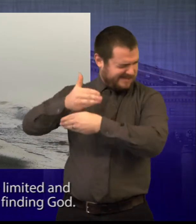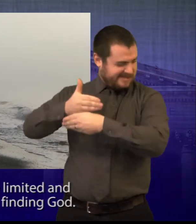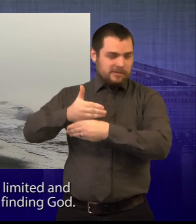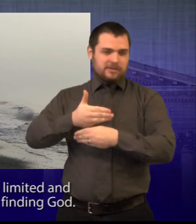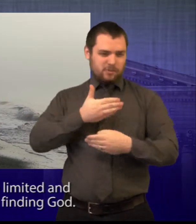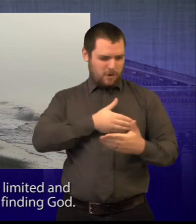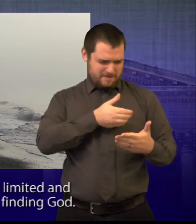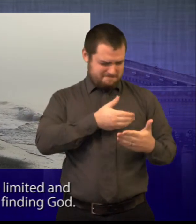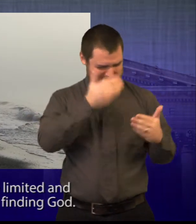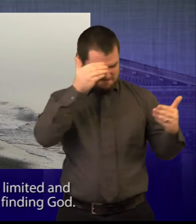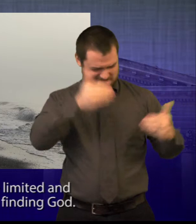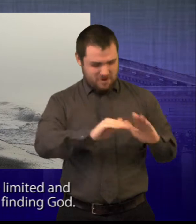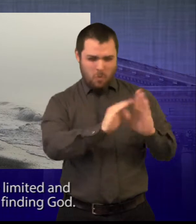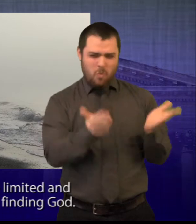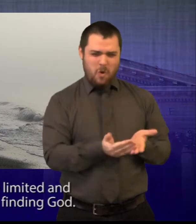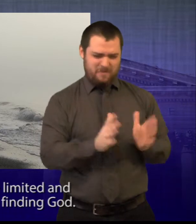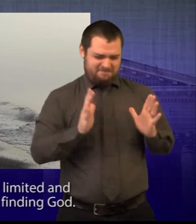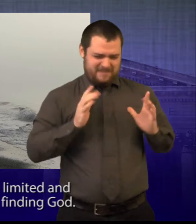any experience of finding God.